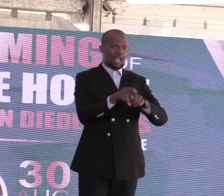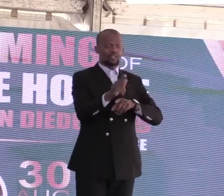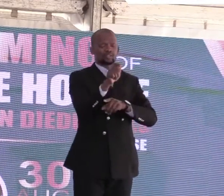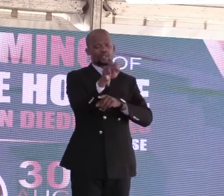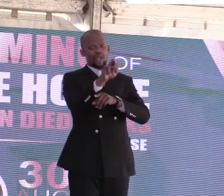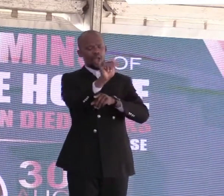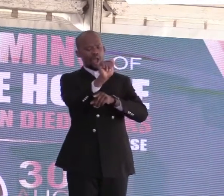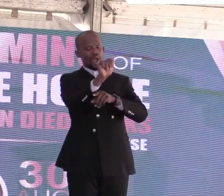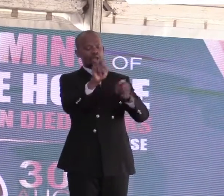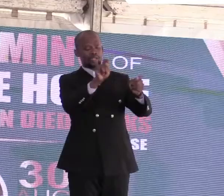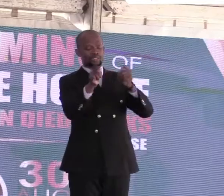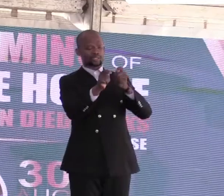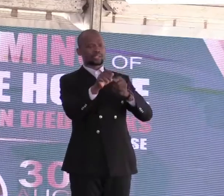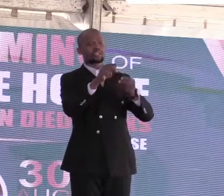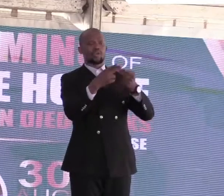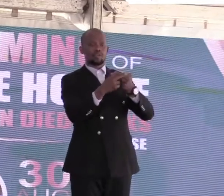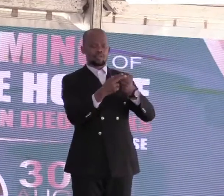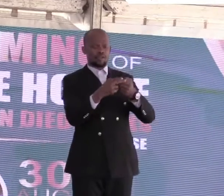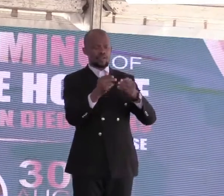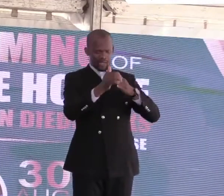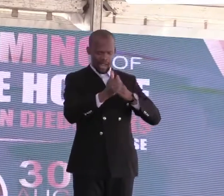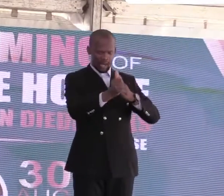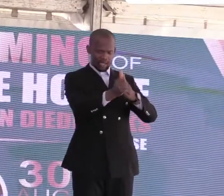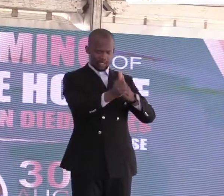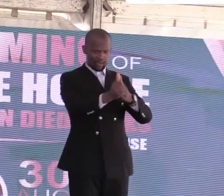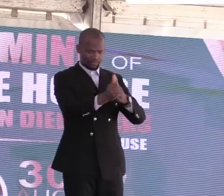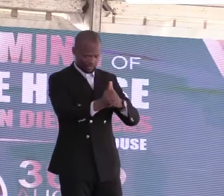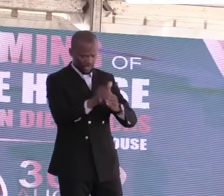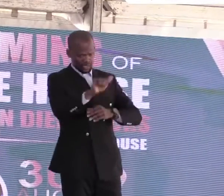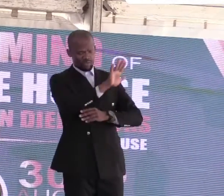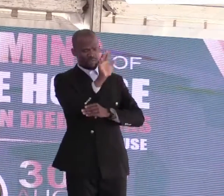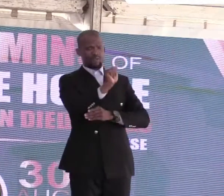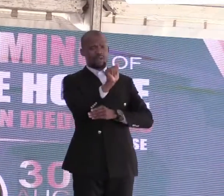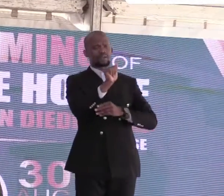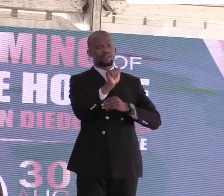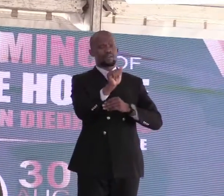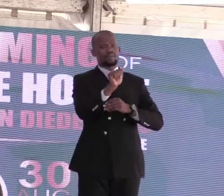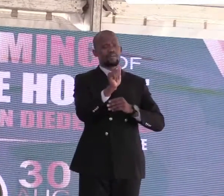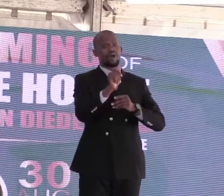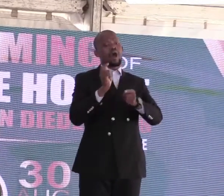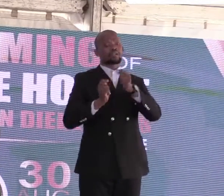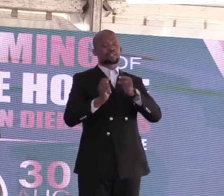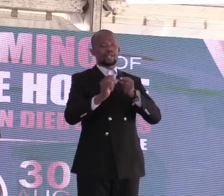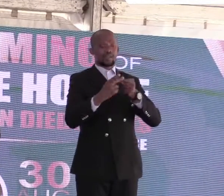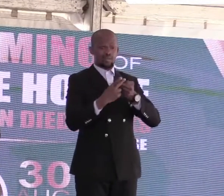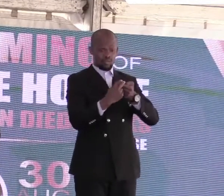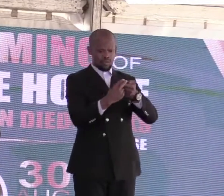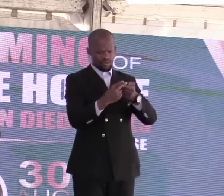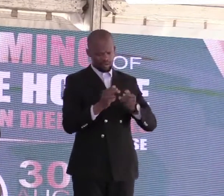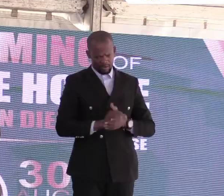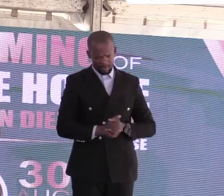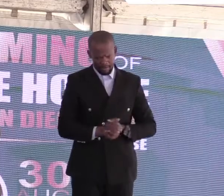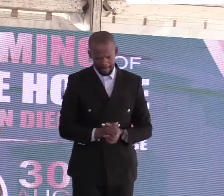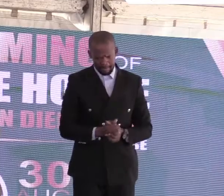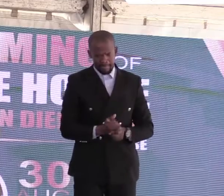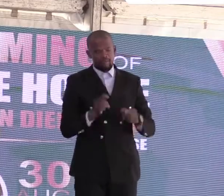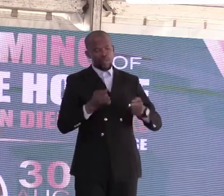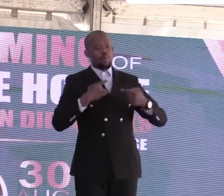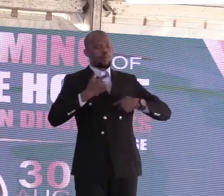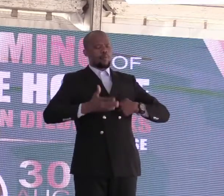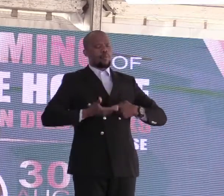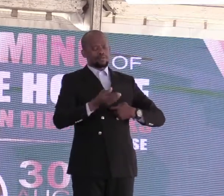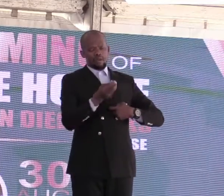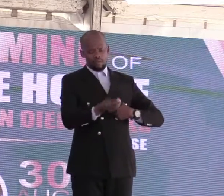activist, a leader of the South African Trade Union, and the member of the South African Communist Party. We want